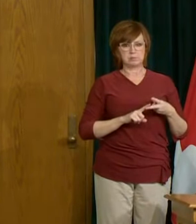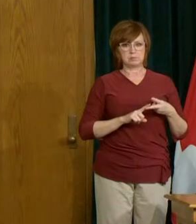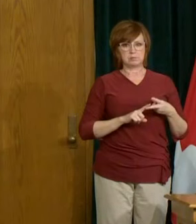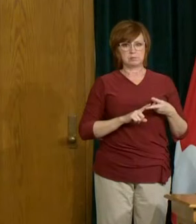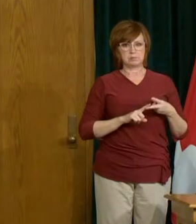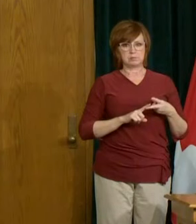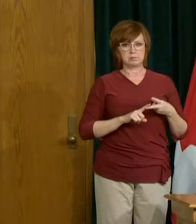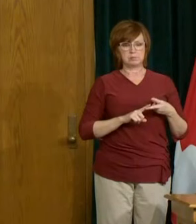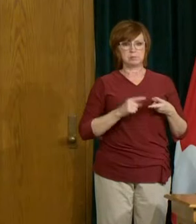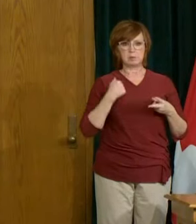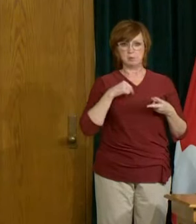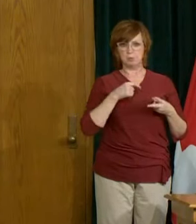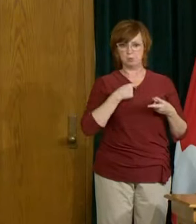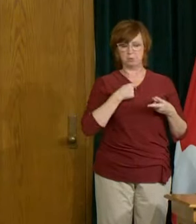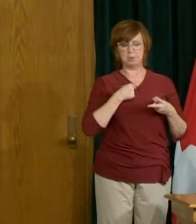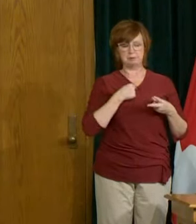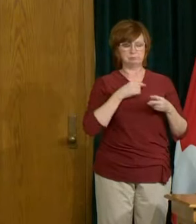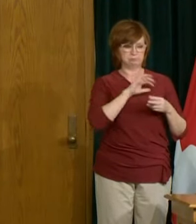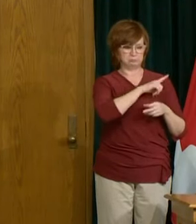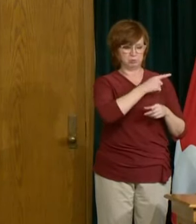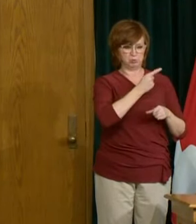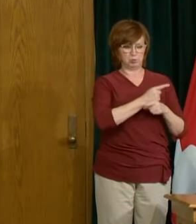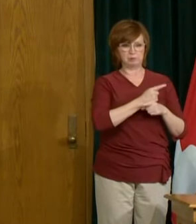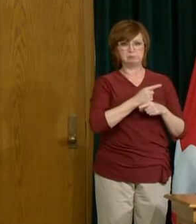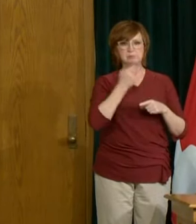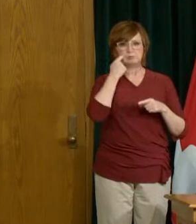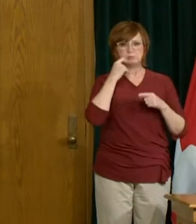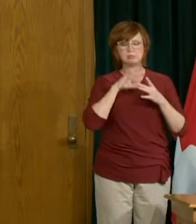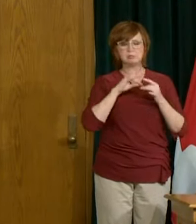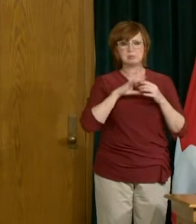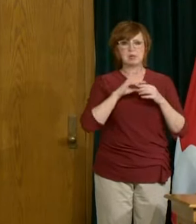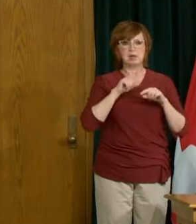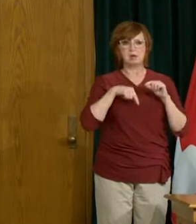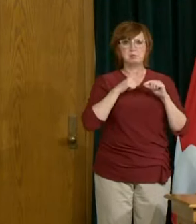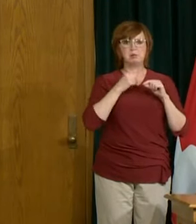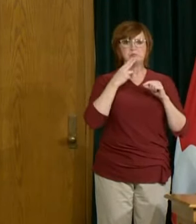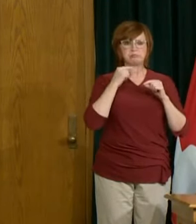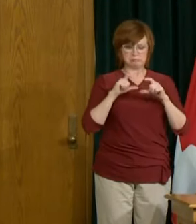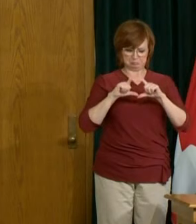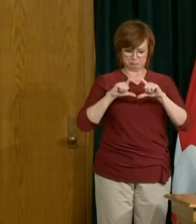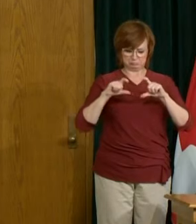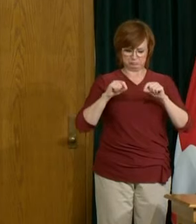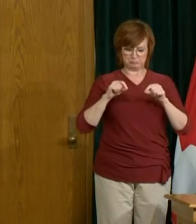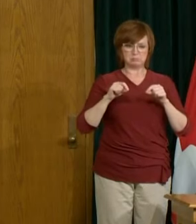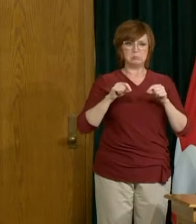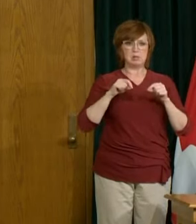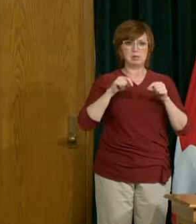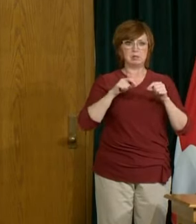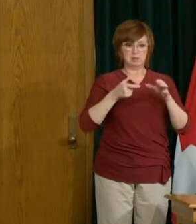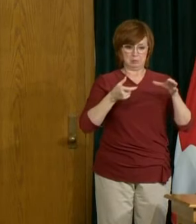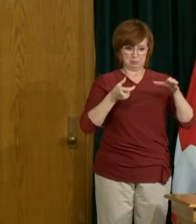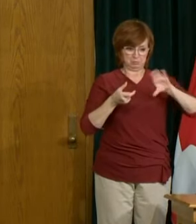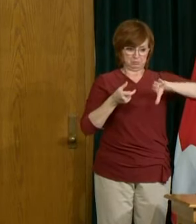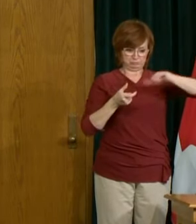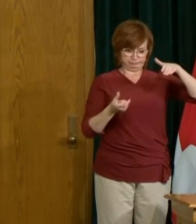Loche, and we have been busy, not just focusing on contacts, but also focusing on expanding testing throughout the community for anybody who wants